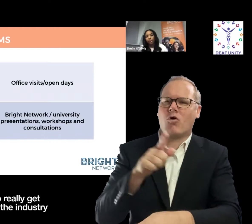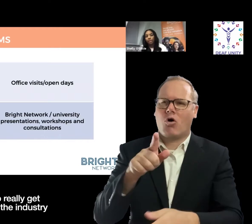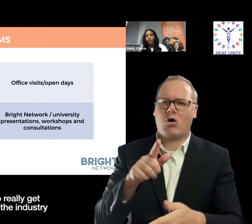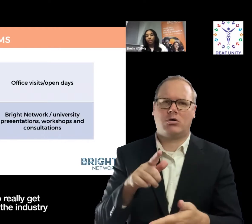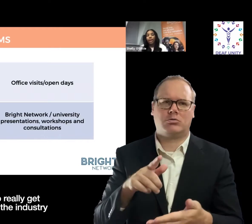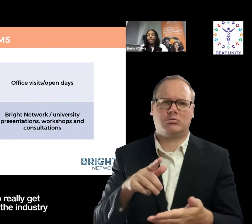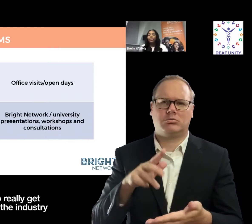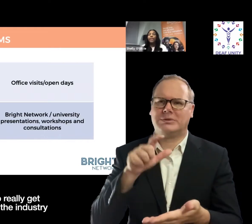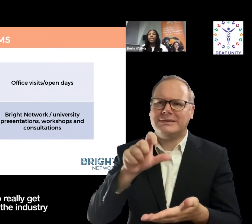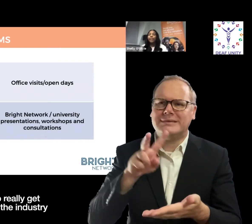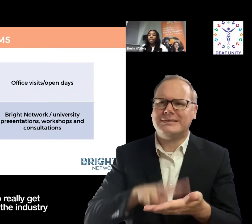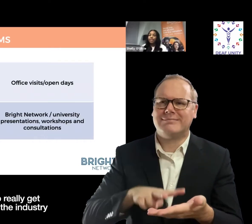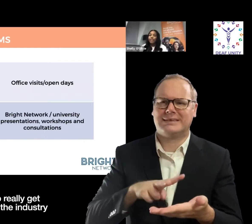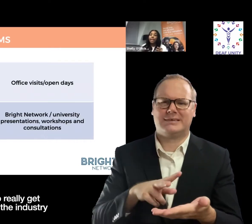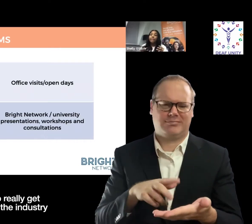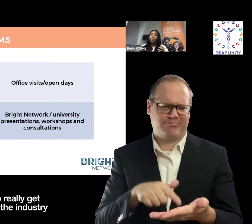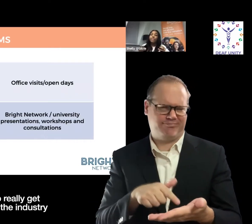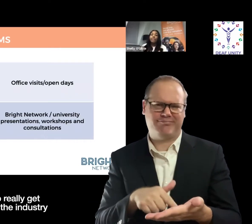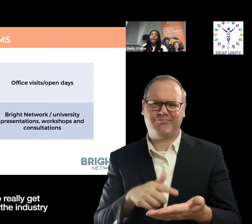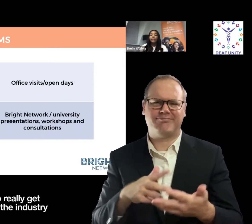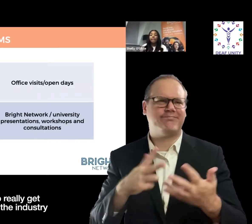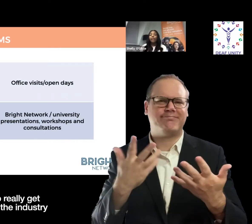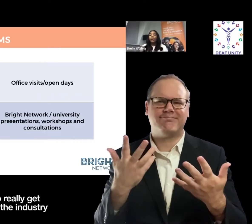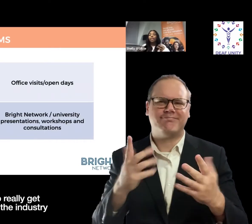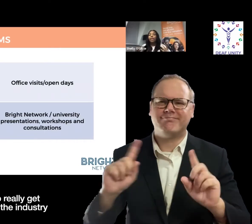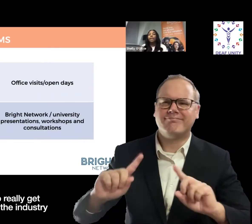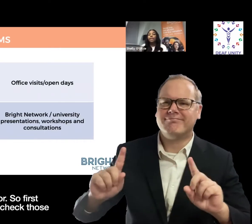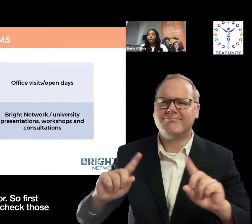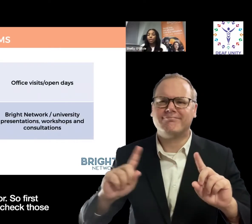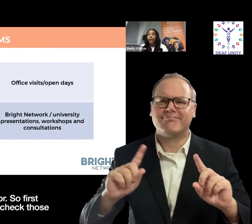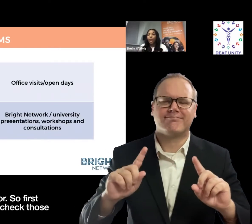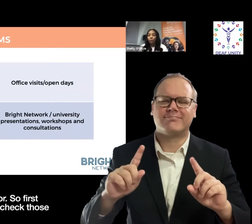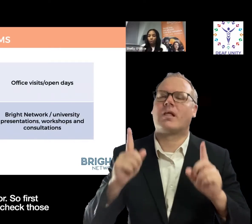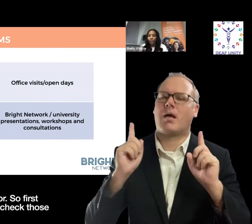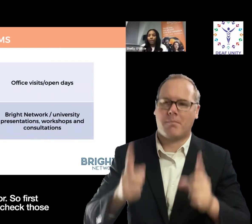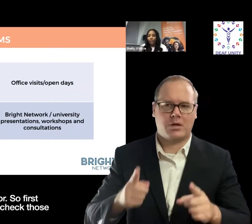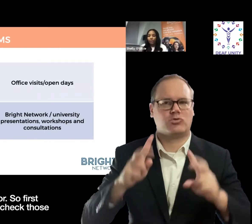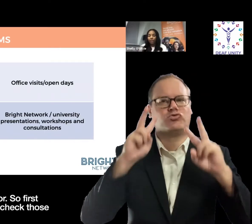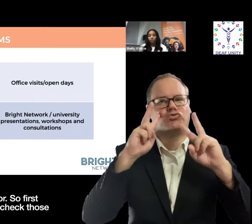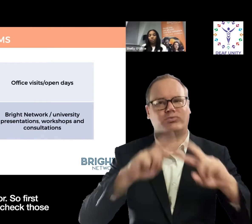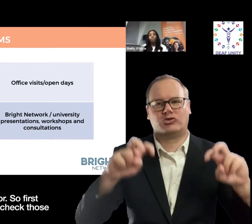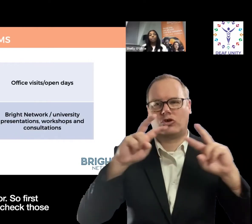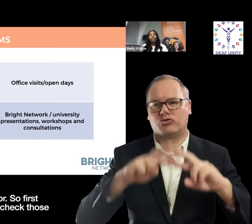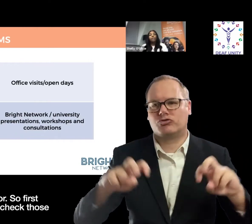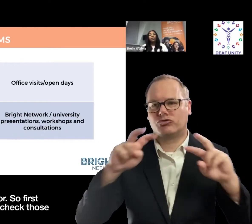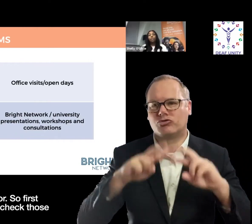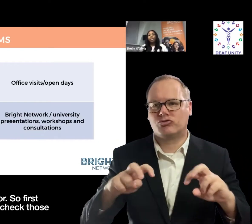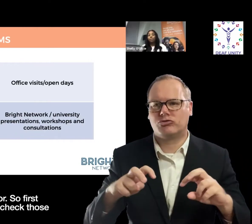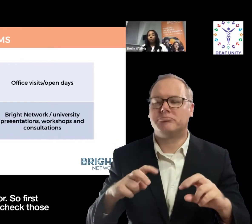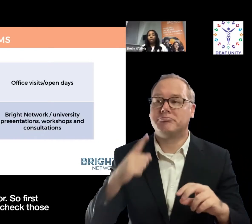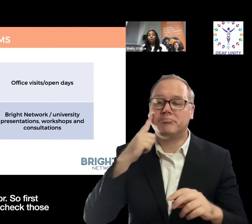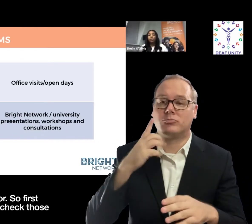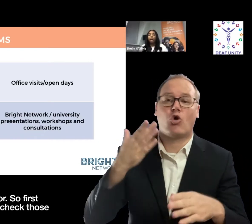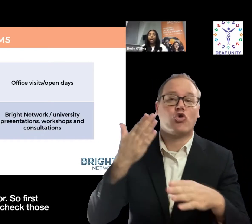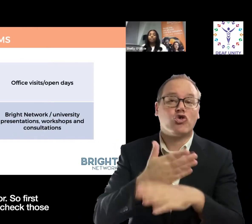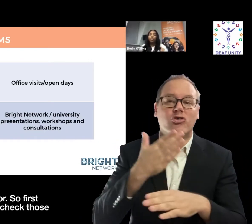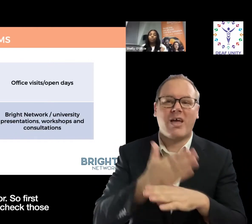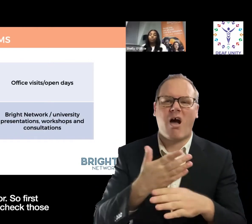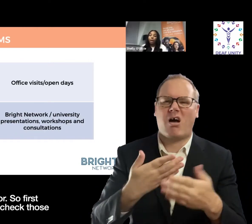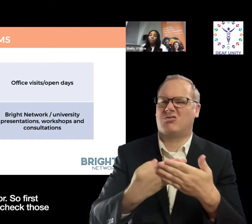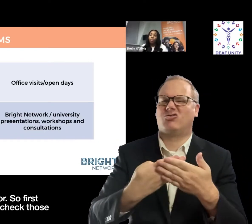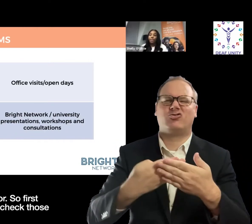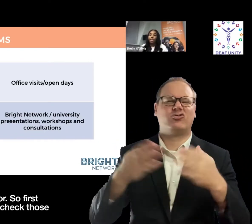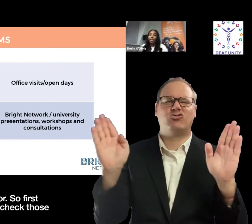to apply to really get an understanding for the sector, the industry, and what they're really looking for. So first and foremost,